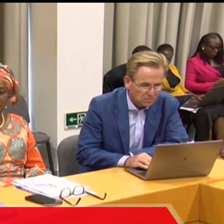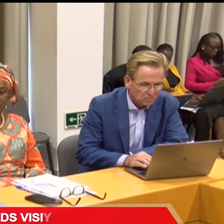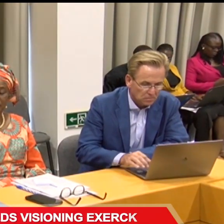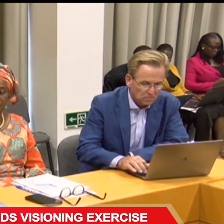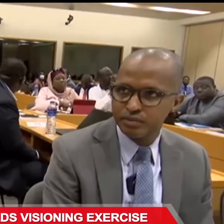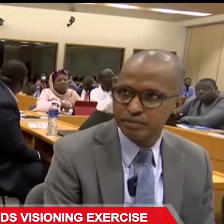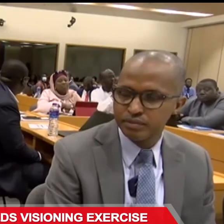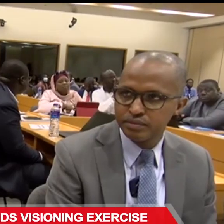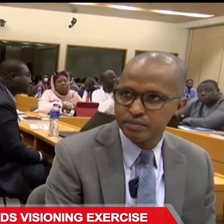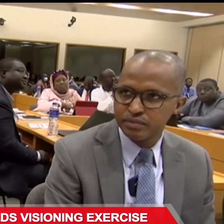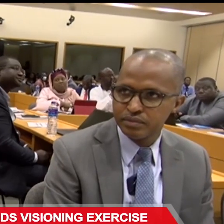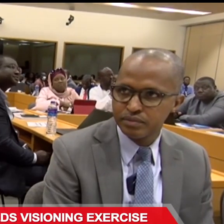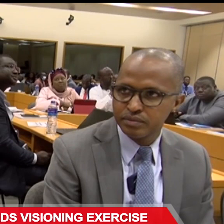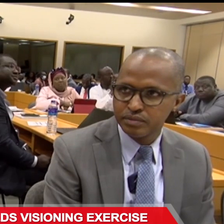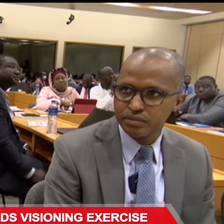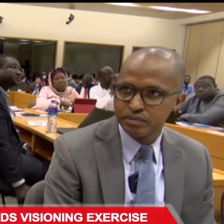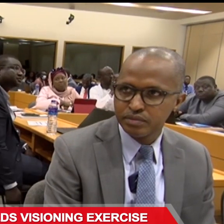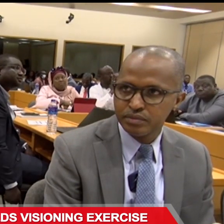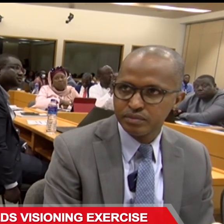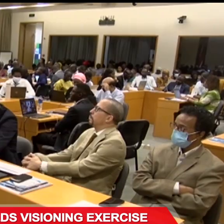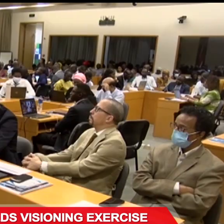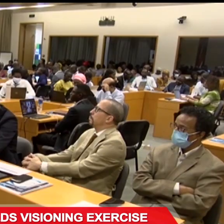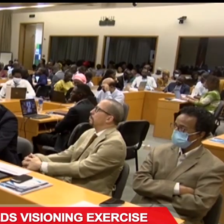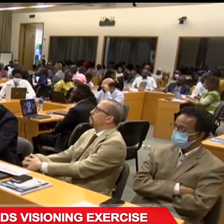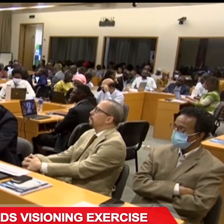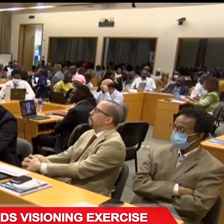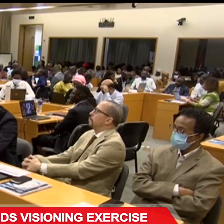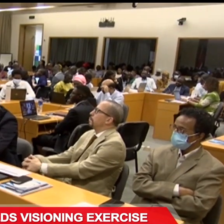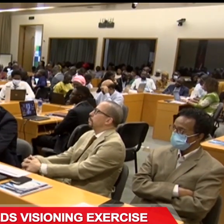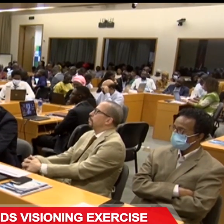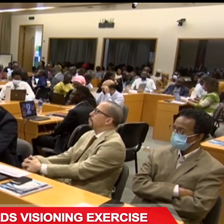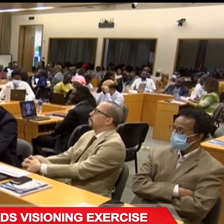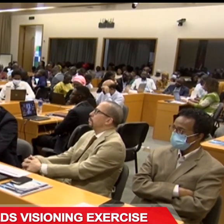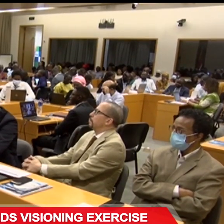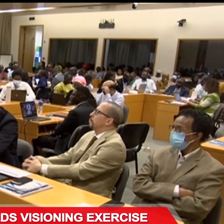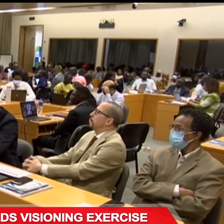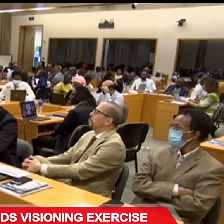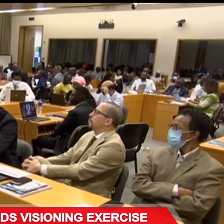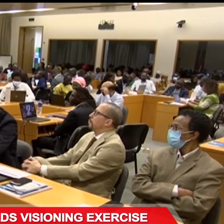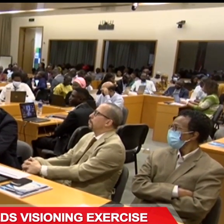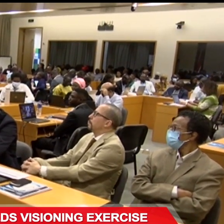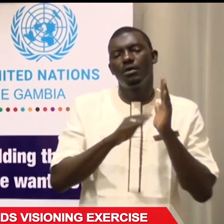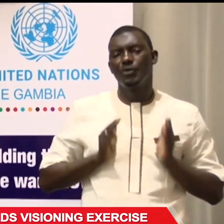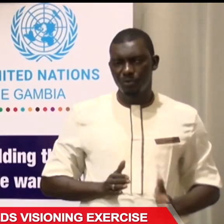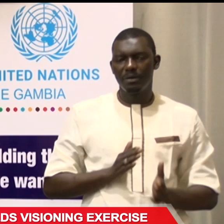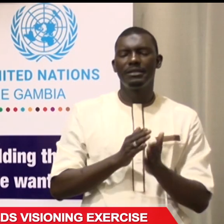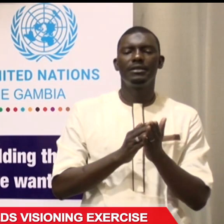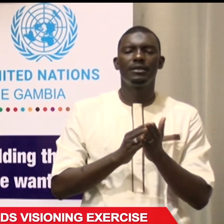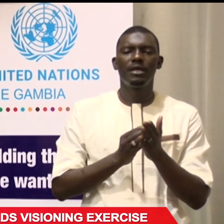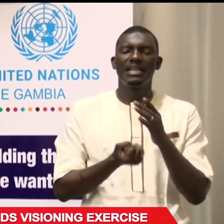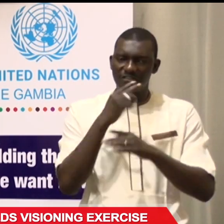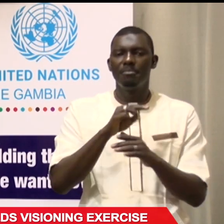seen improvements in some sectors, including governance, education, and life expectancy, registering slight